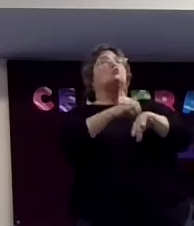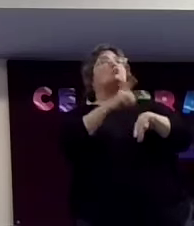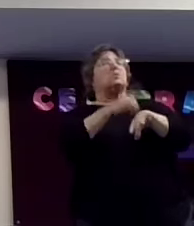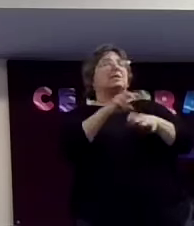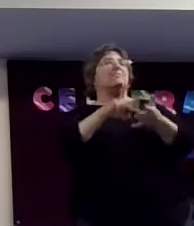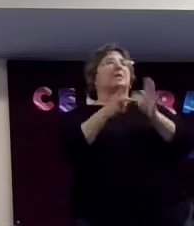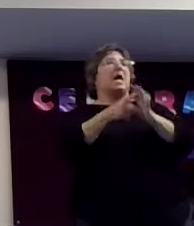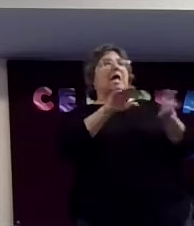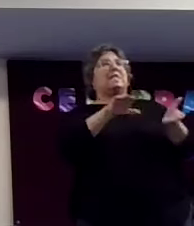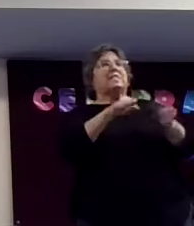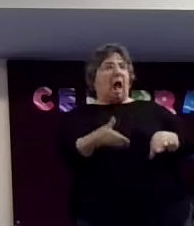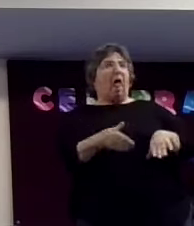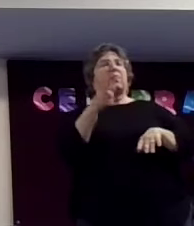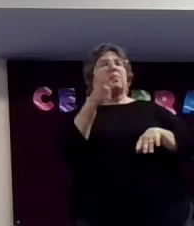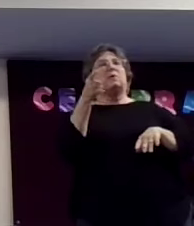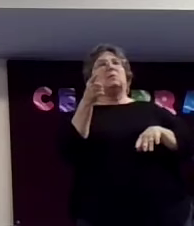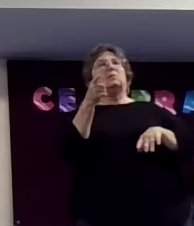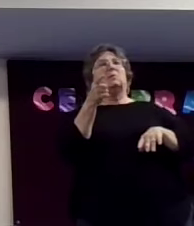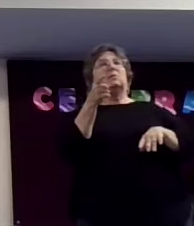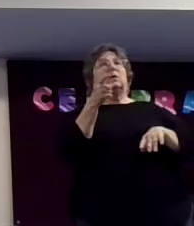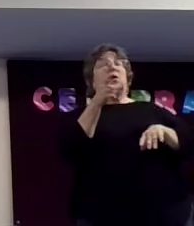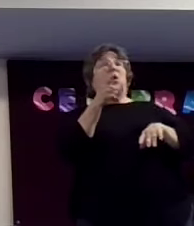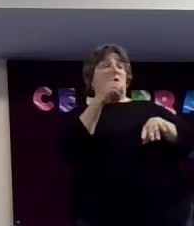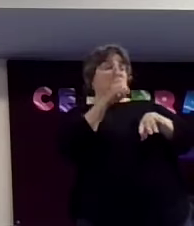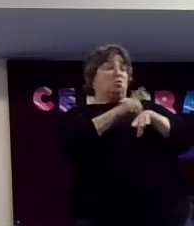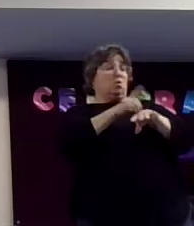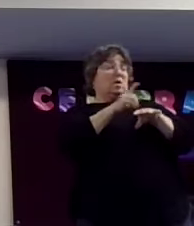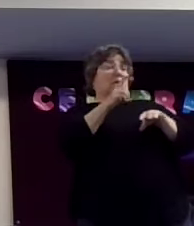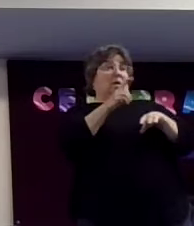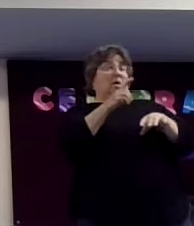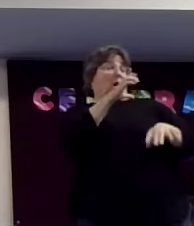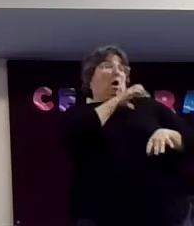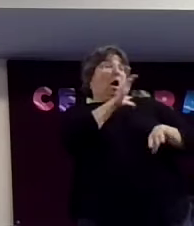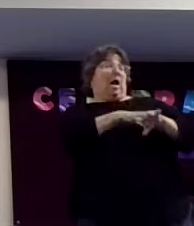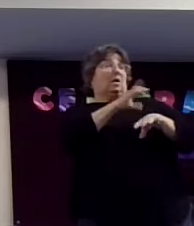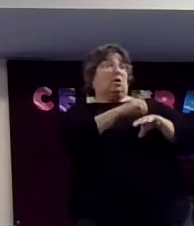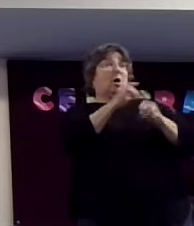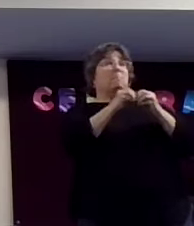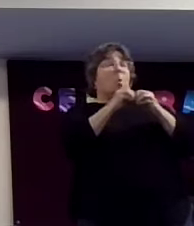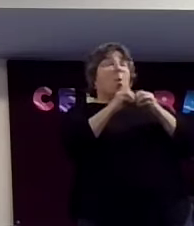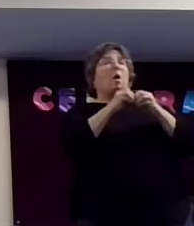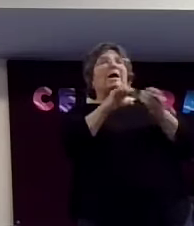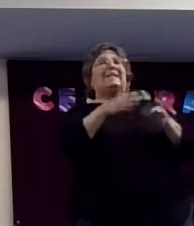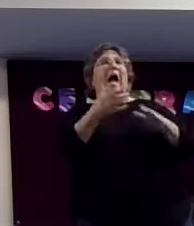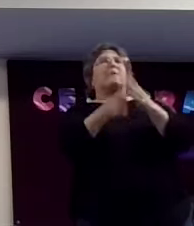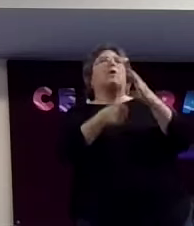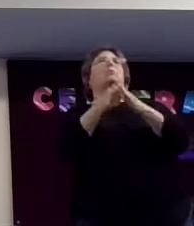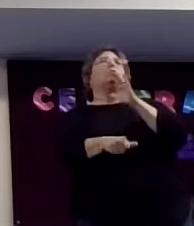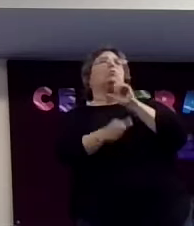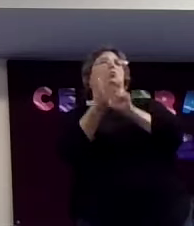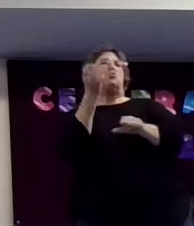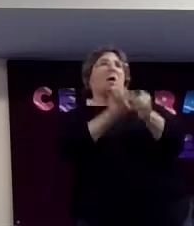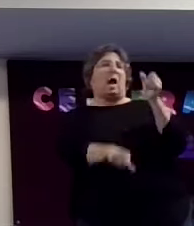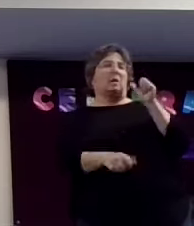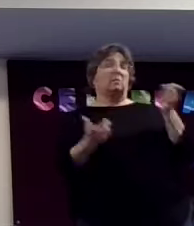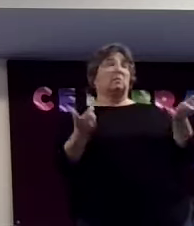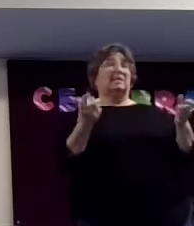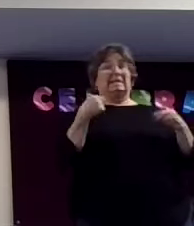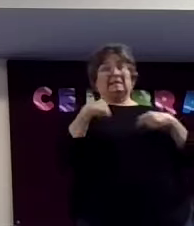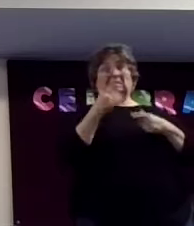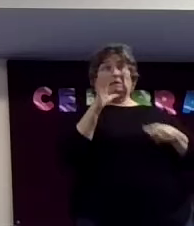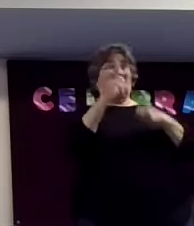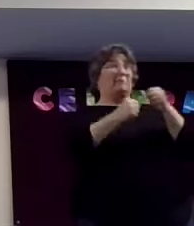duty death by duty officer on duty, we lose more by suicide. So I've been, since